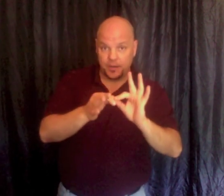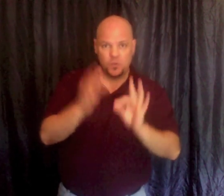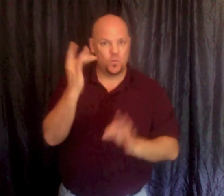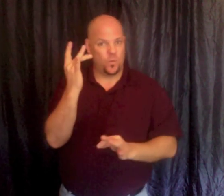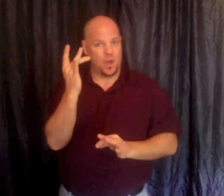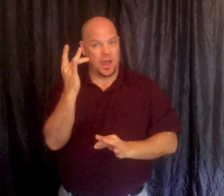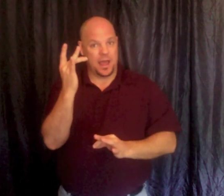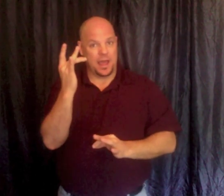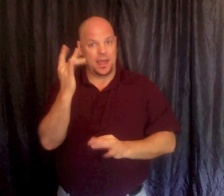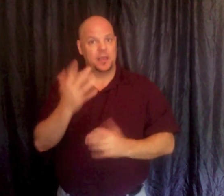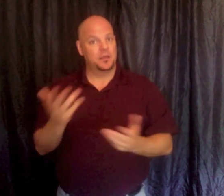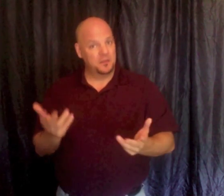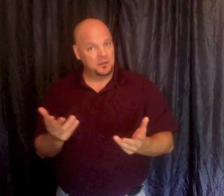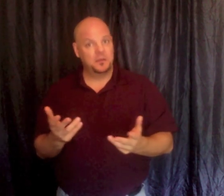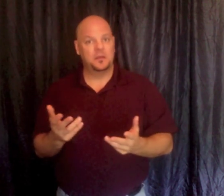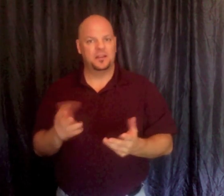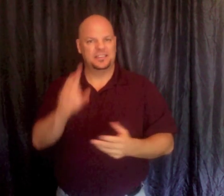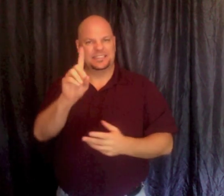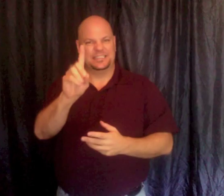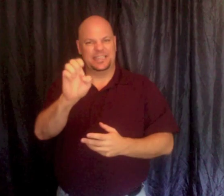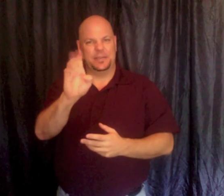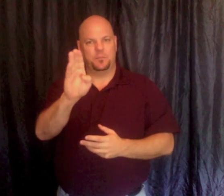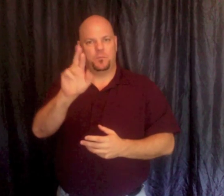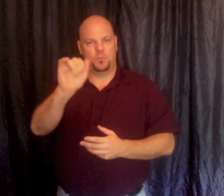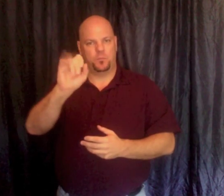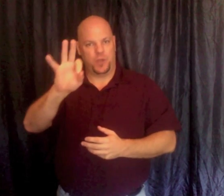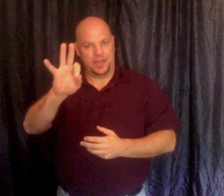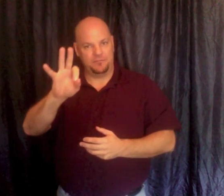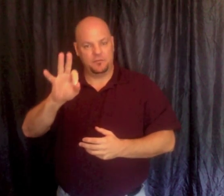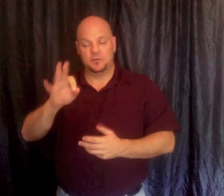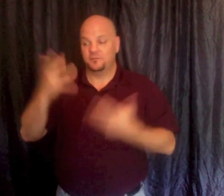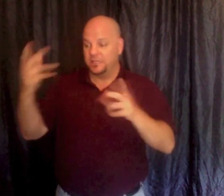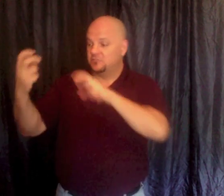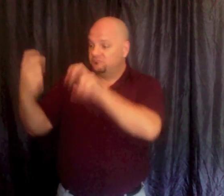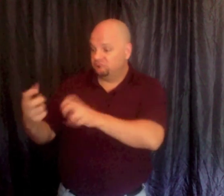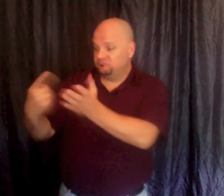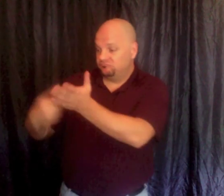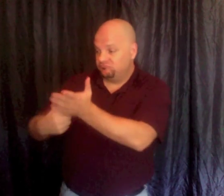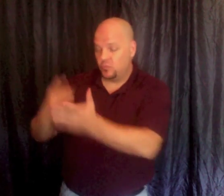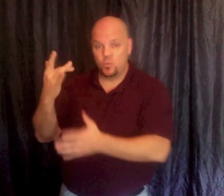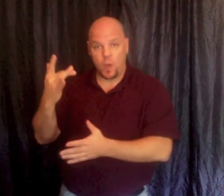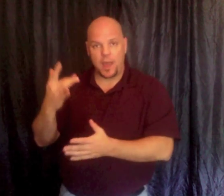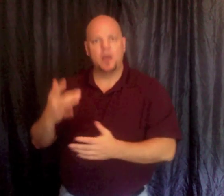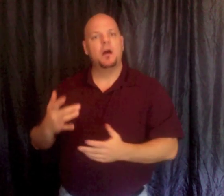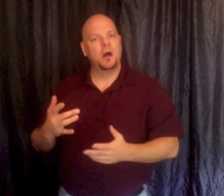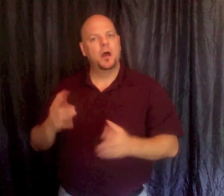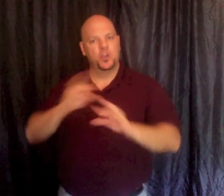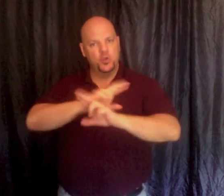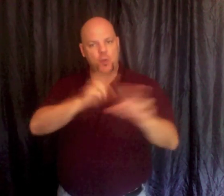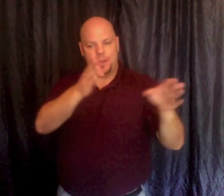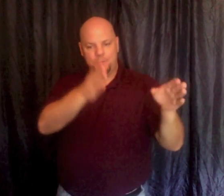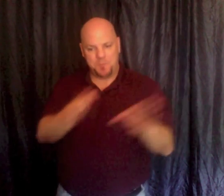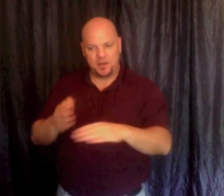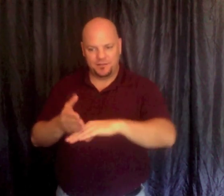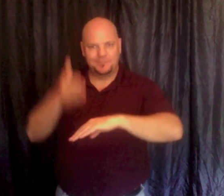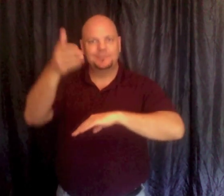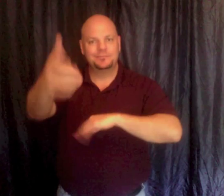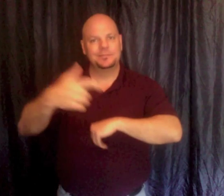why you do that debriefing, why you talk to the teacher again, is because you're really preparing yourself for the next time